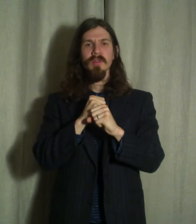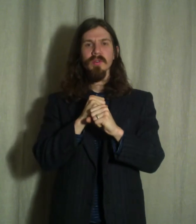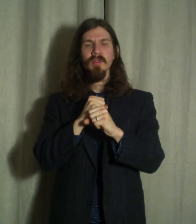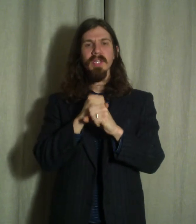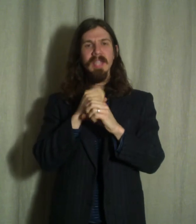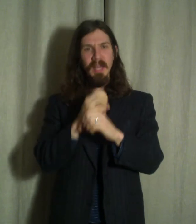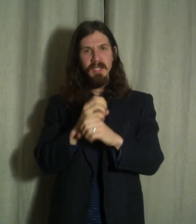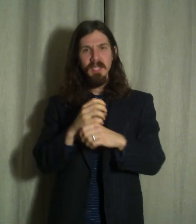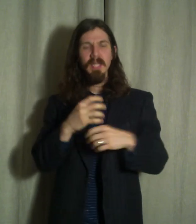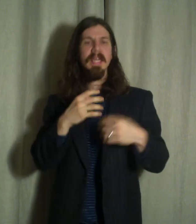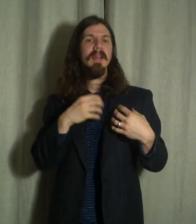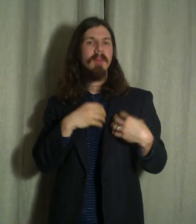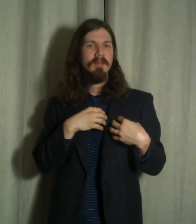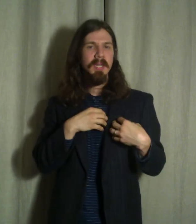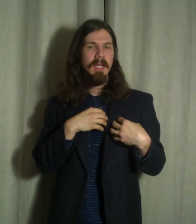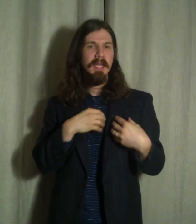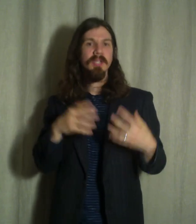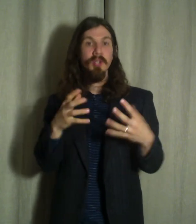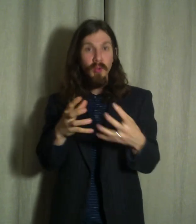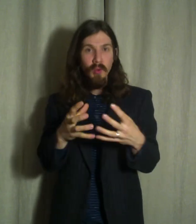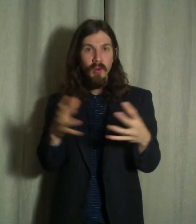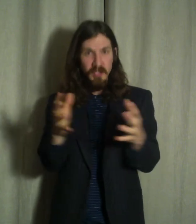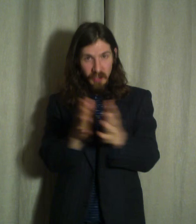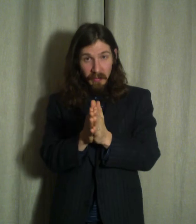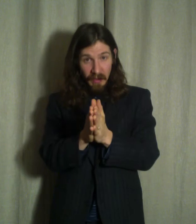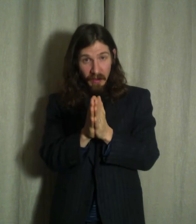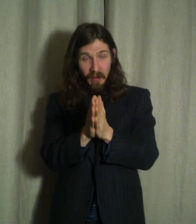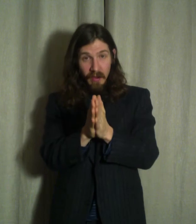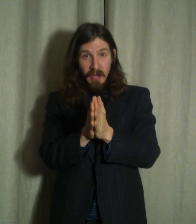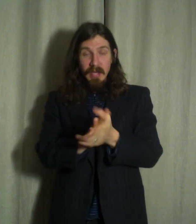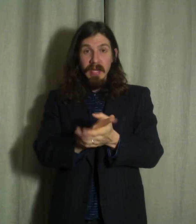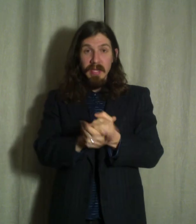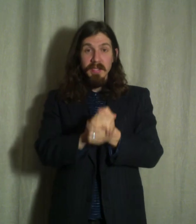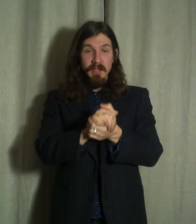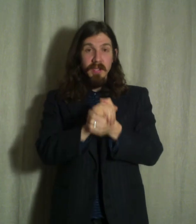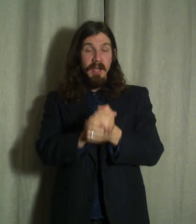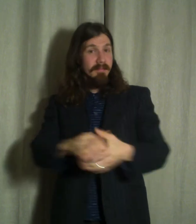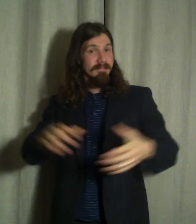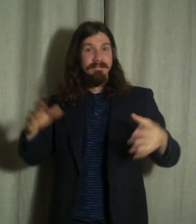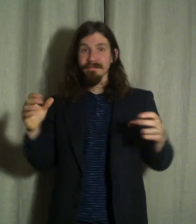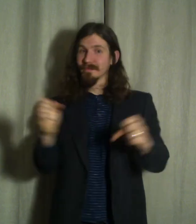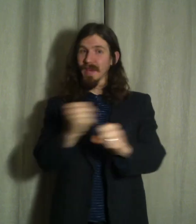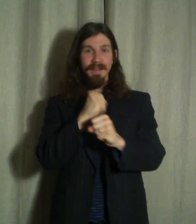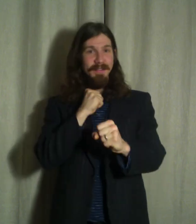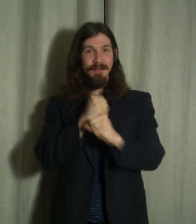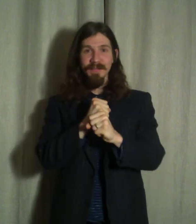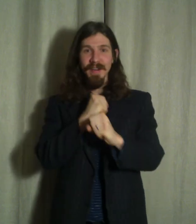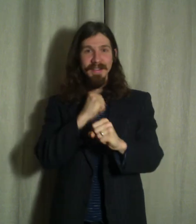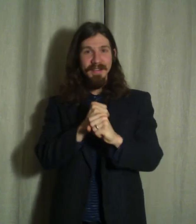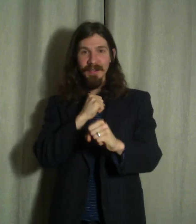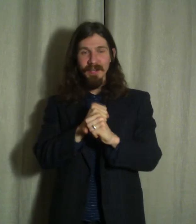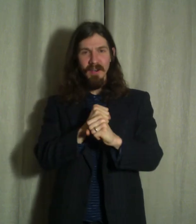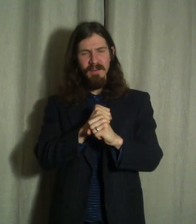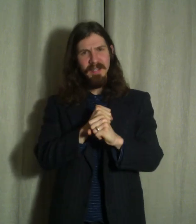to intelligently and emotionally do a something is that unified theory, you know,